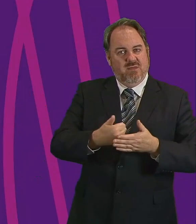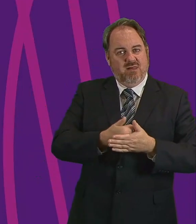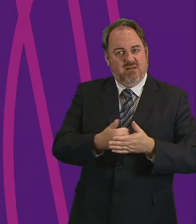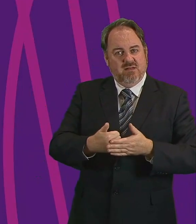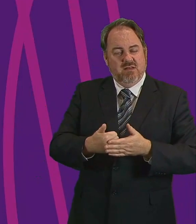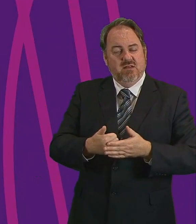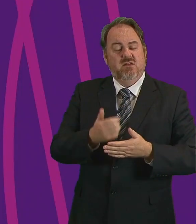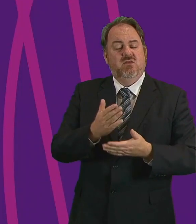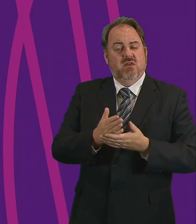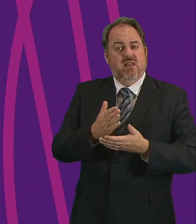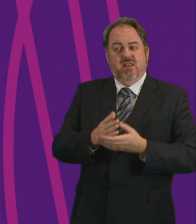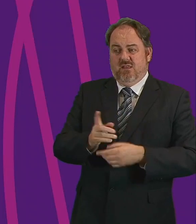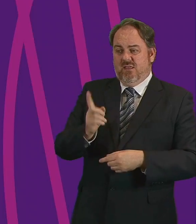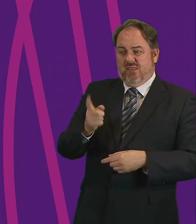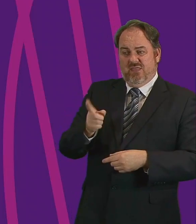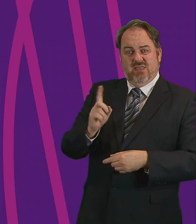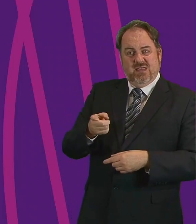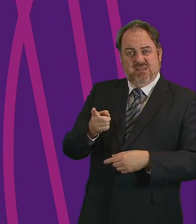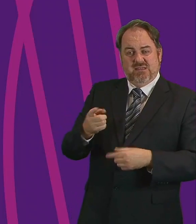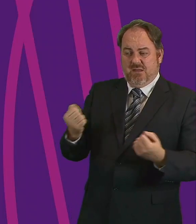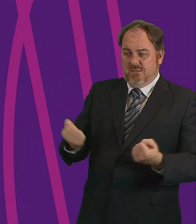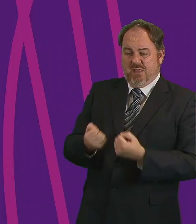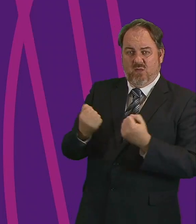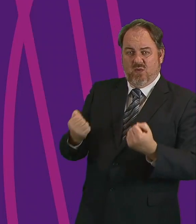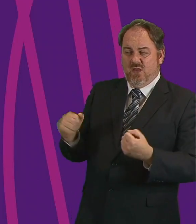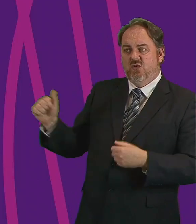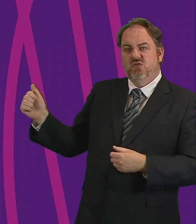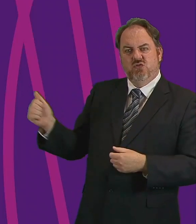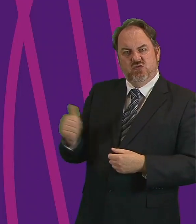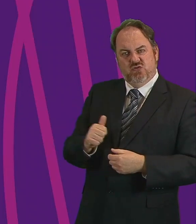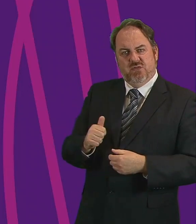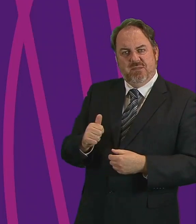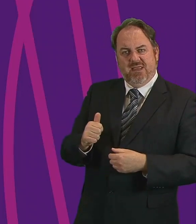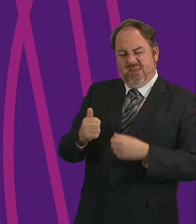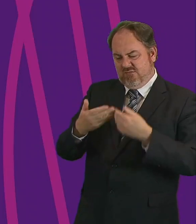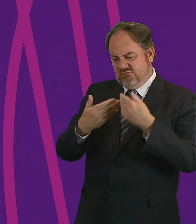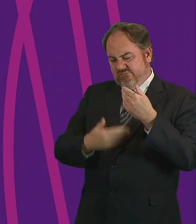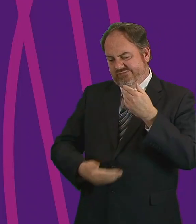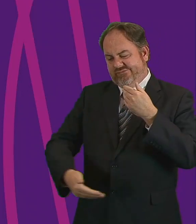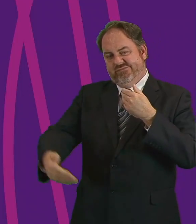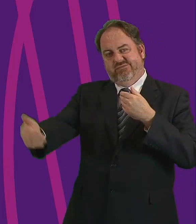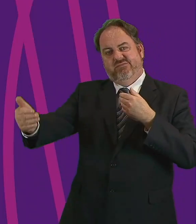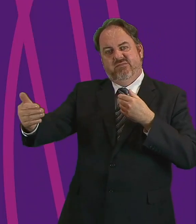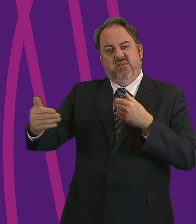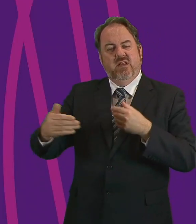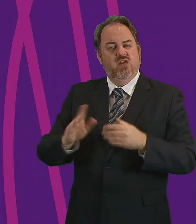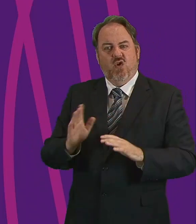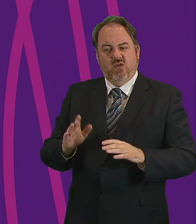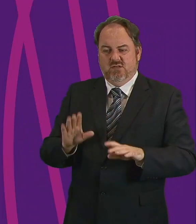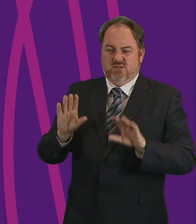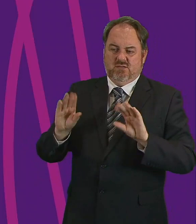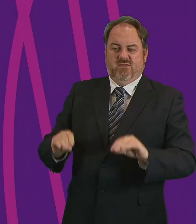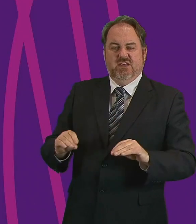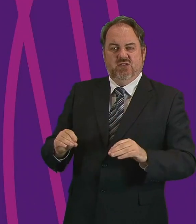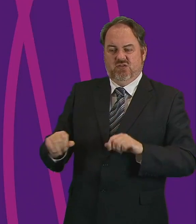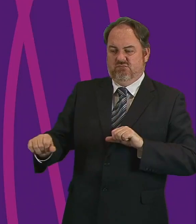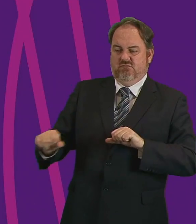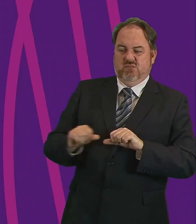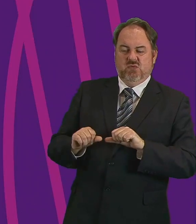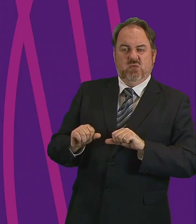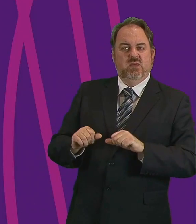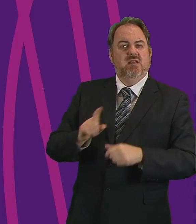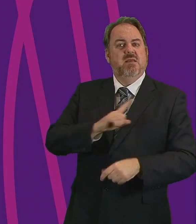much, needs to be extended beyond the immediate cut-off, particularly in relation to areas such